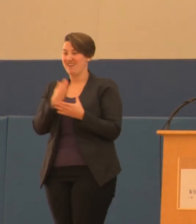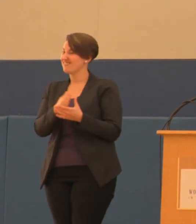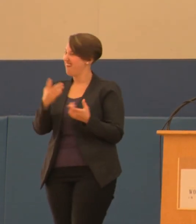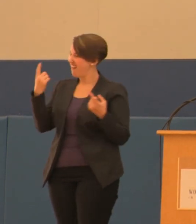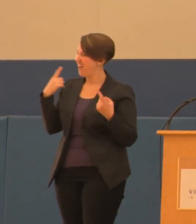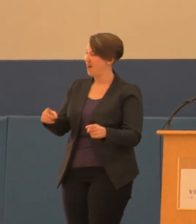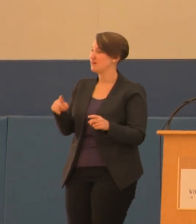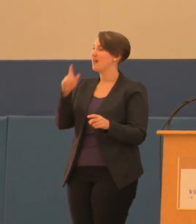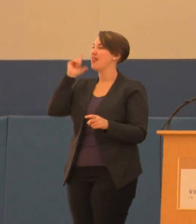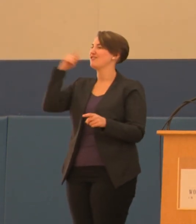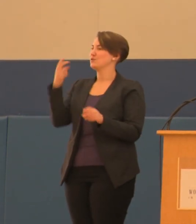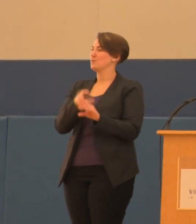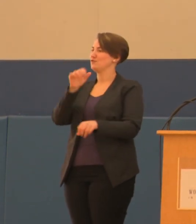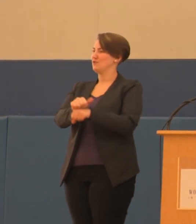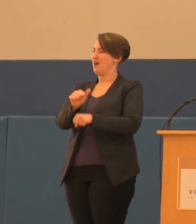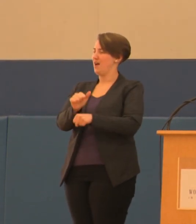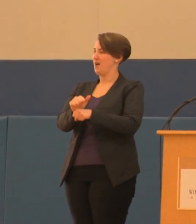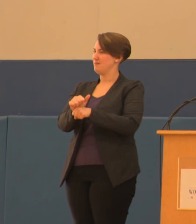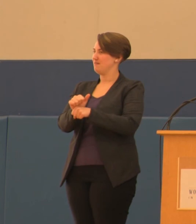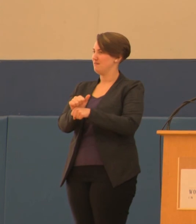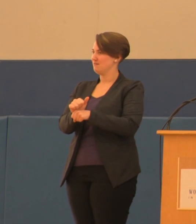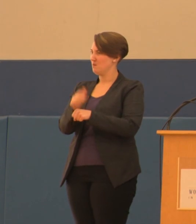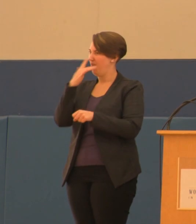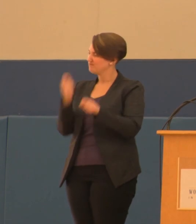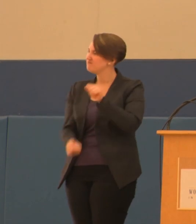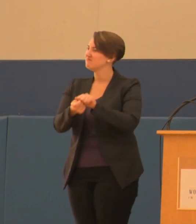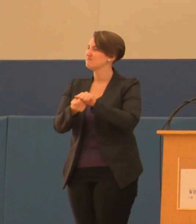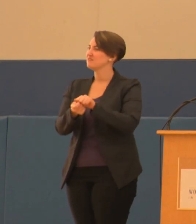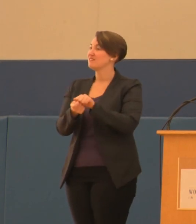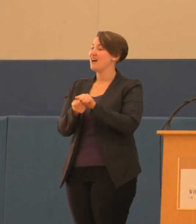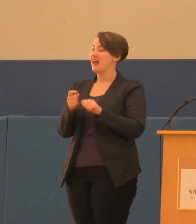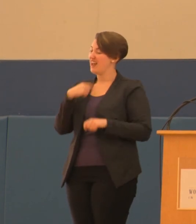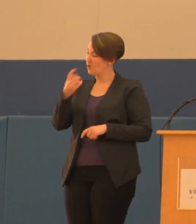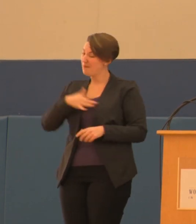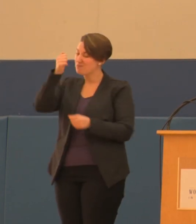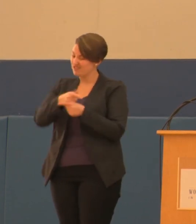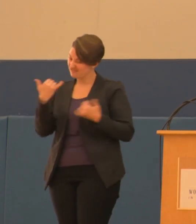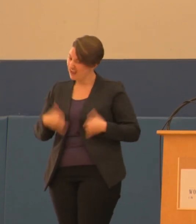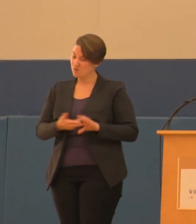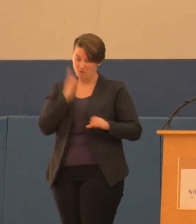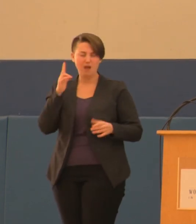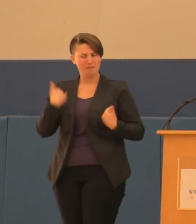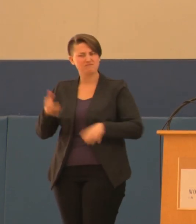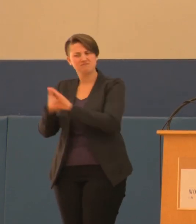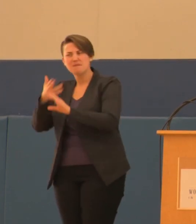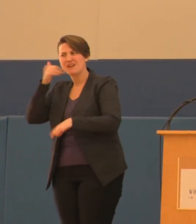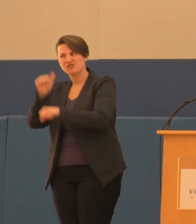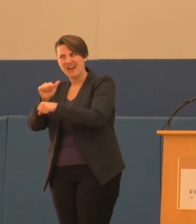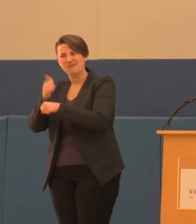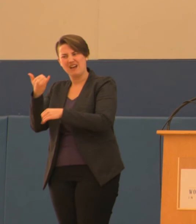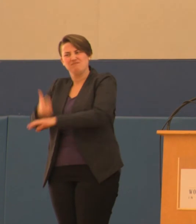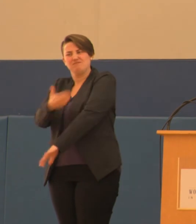that he suffered. And I remind him all the time that you got a better job and you're a better person.